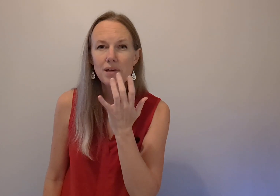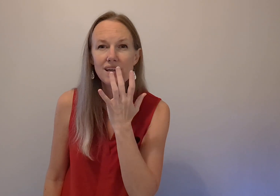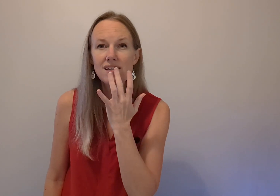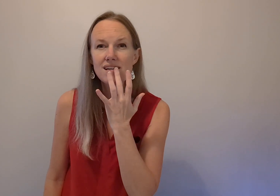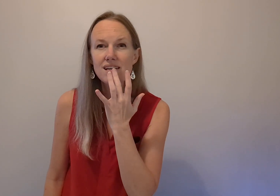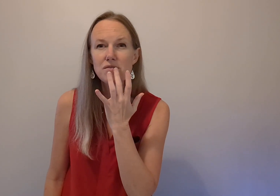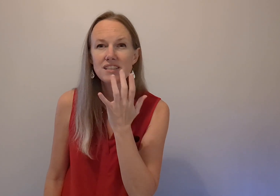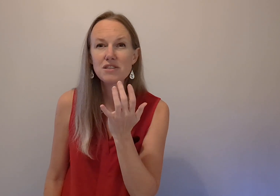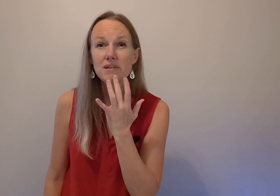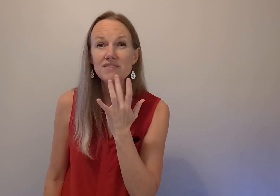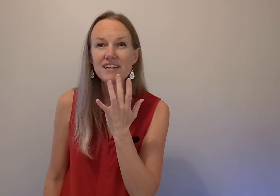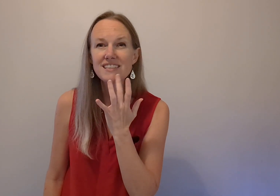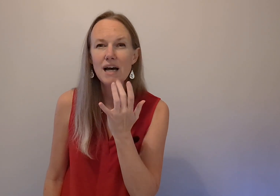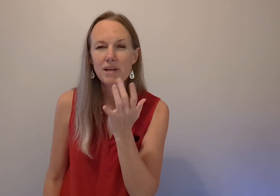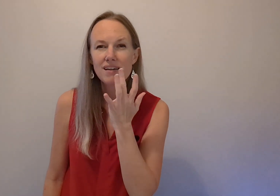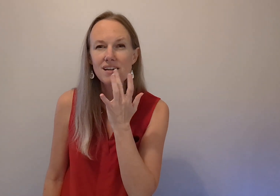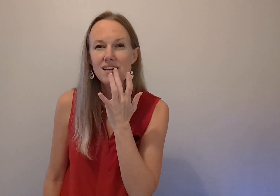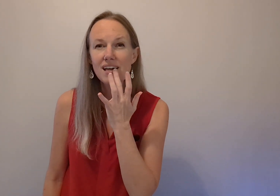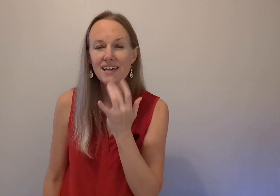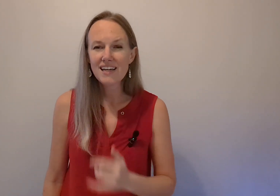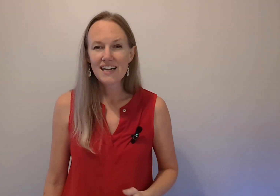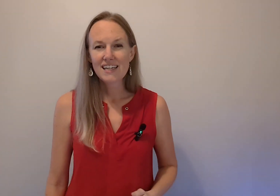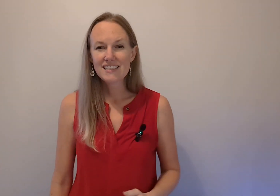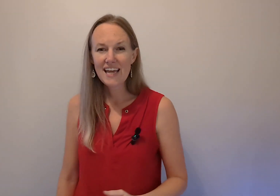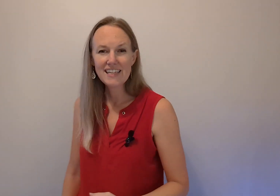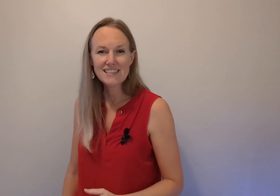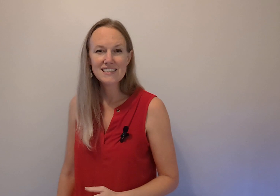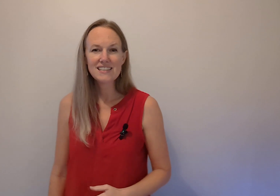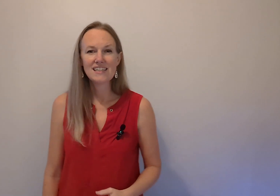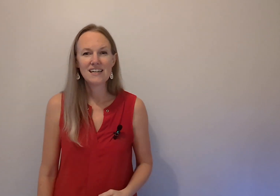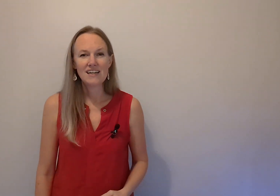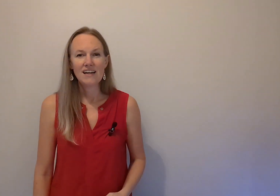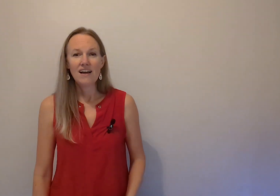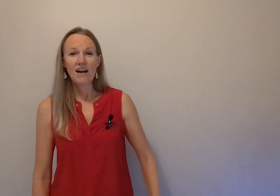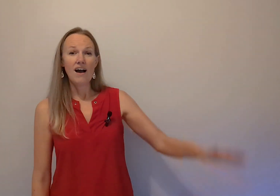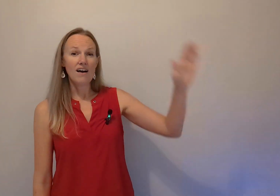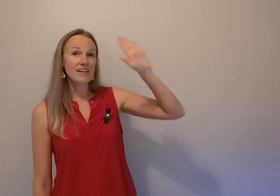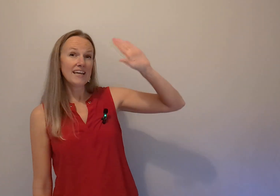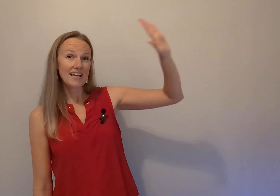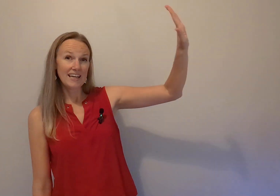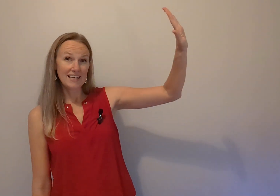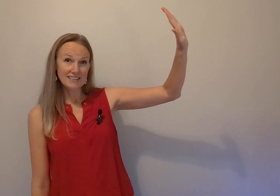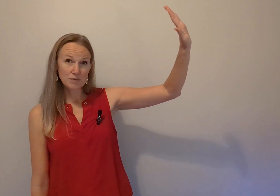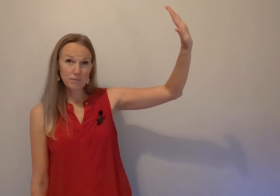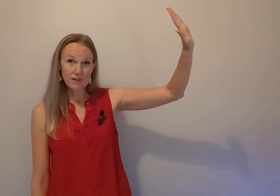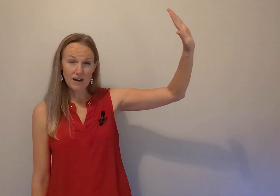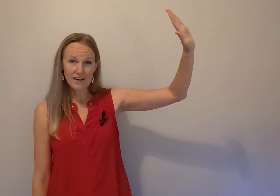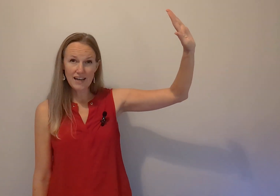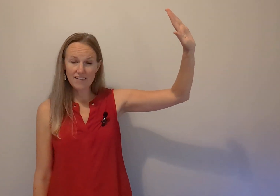tapping. Okay, but it's your middle finger tapping. Okay, taste of his, God in